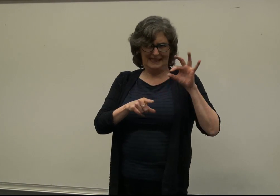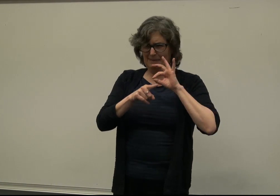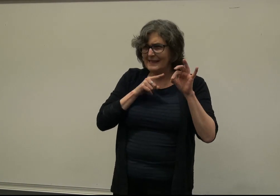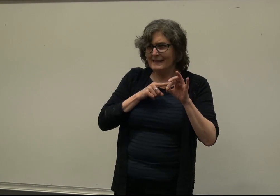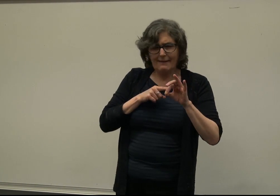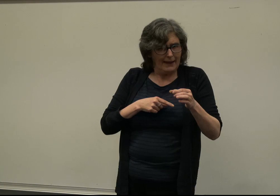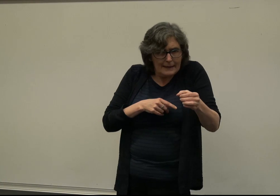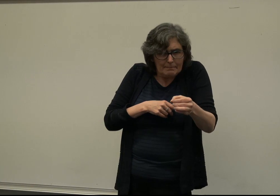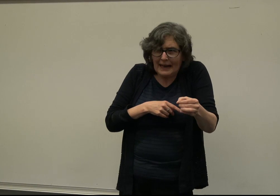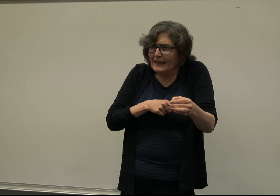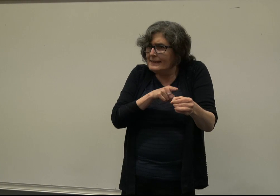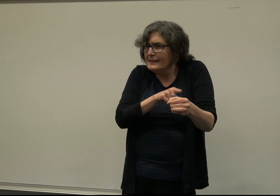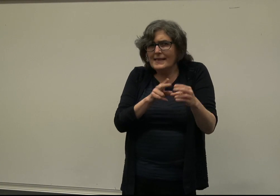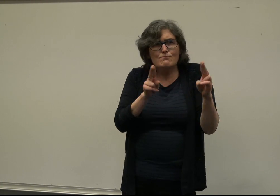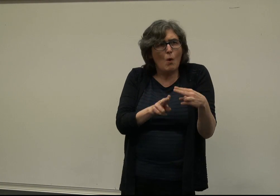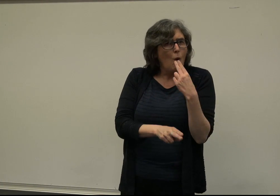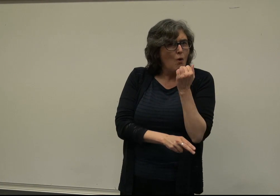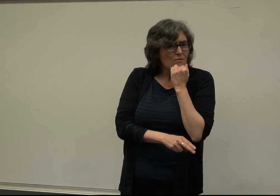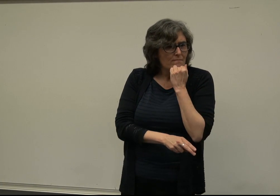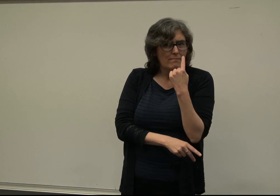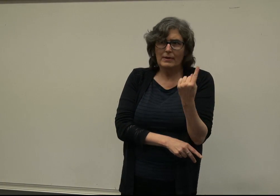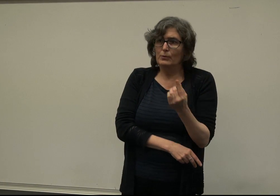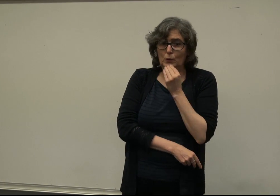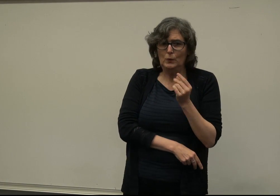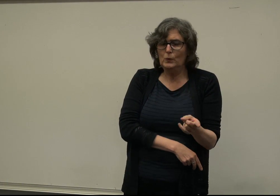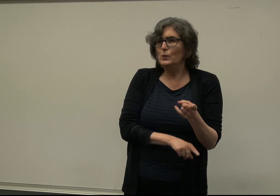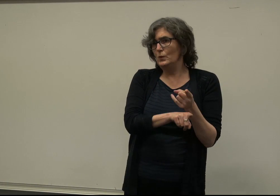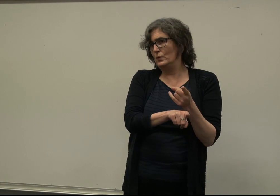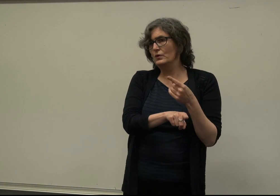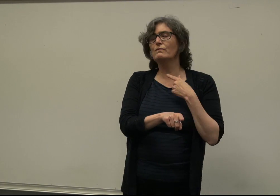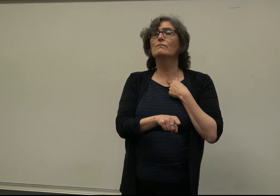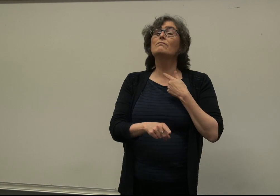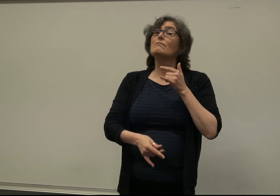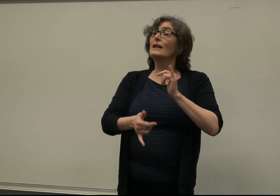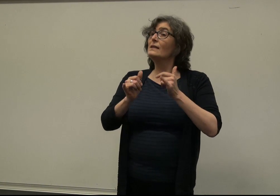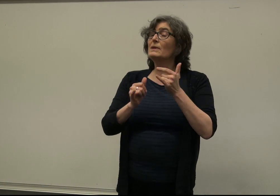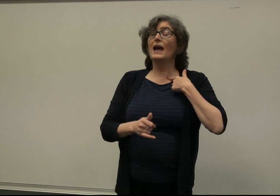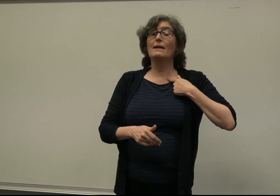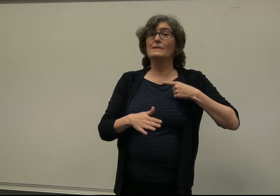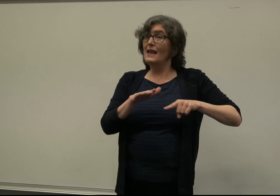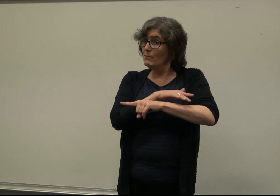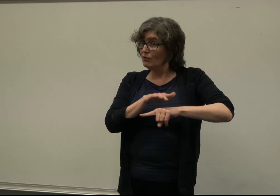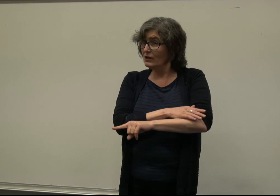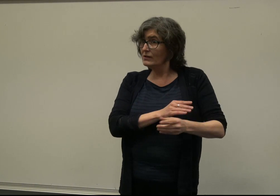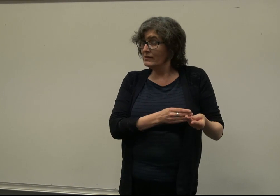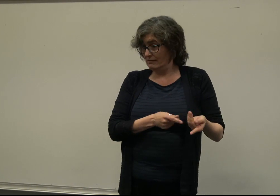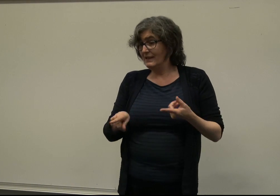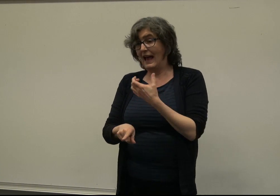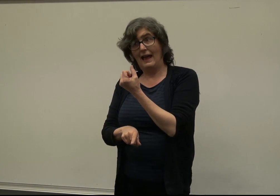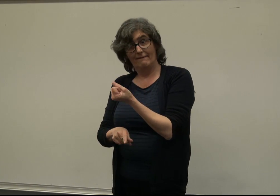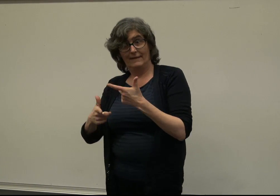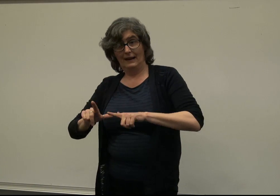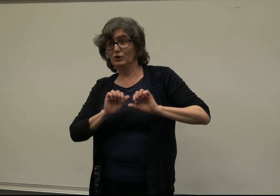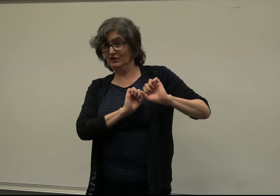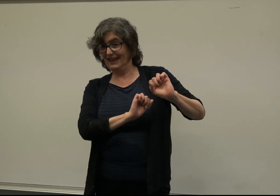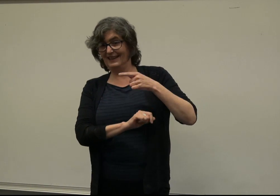only by a minority of people. Languages introduced by migration that I've already mentioned, those languages are